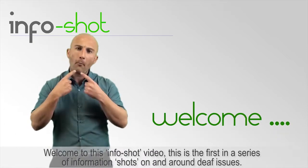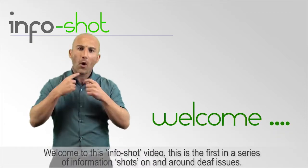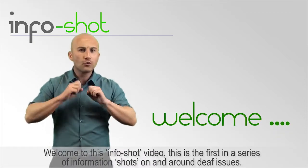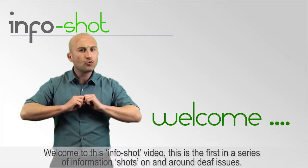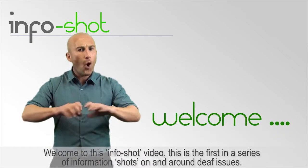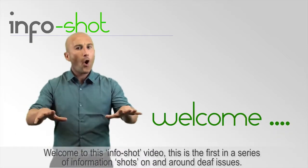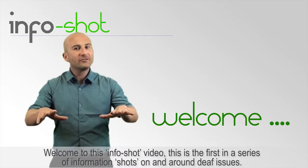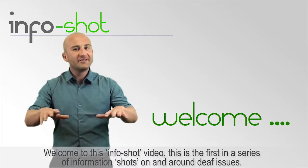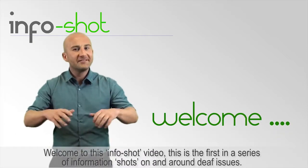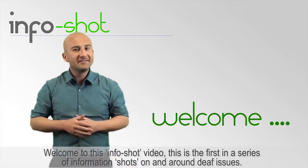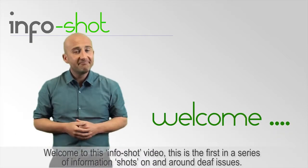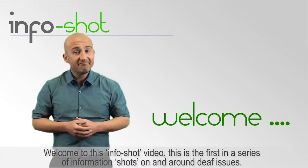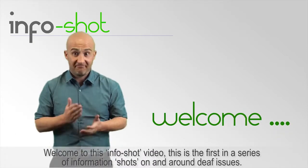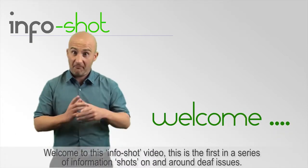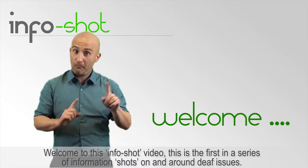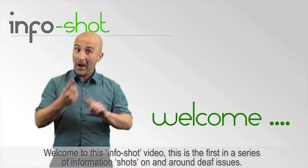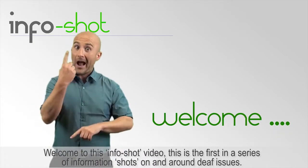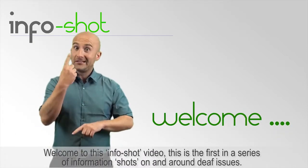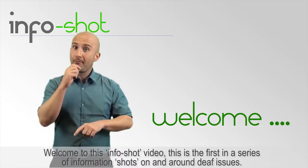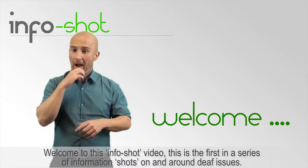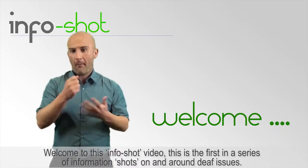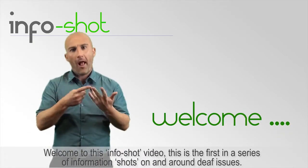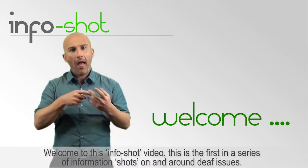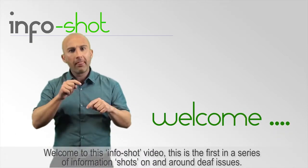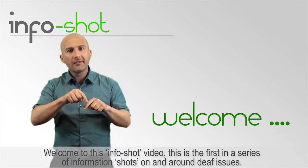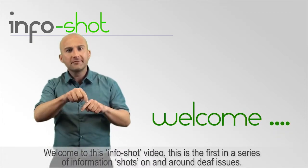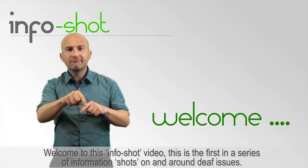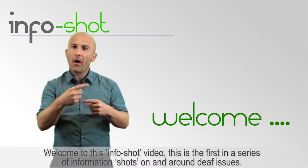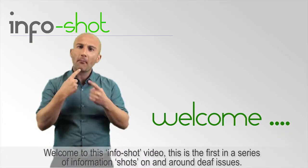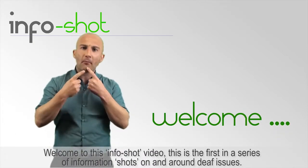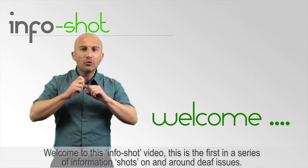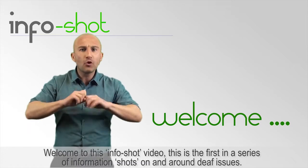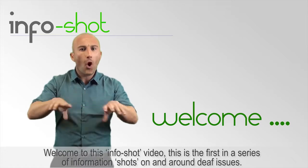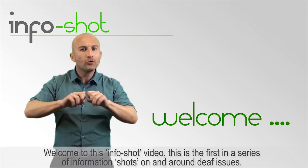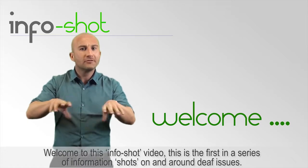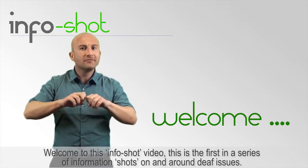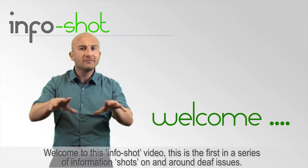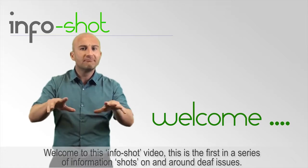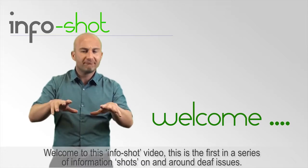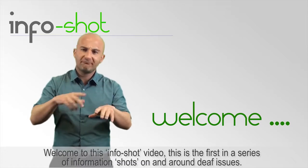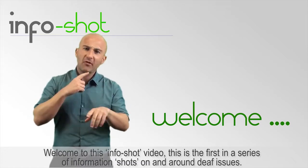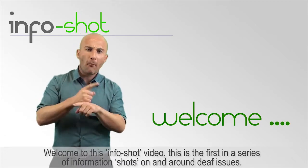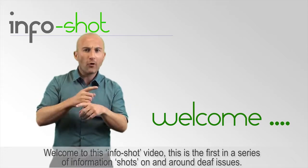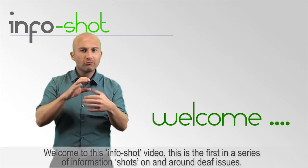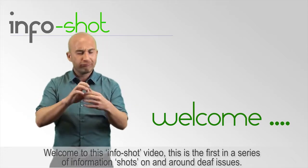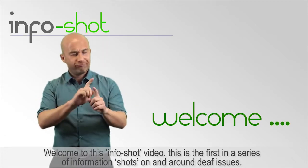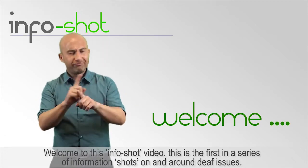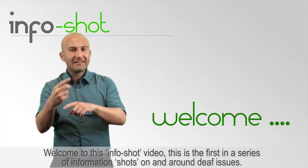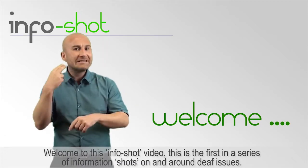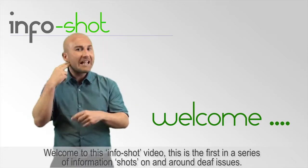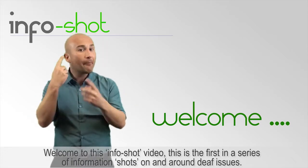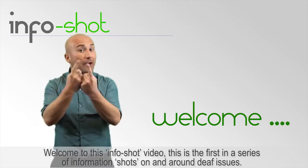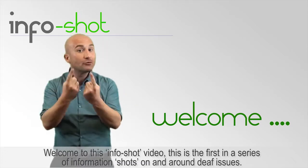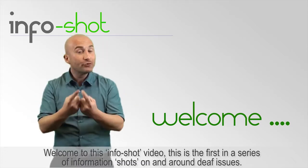Welcome to this Infoshot video. This is the first in a series of information shots on and around deaf